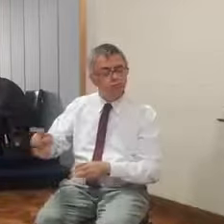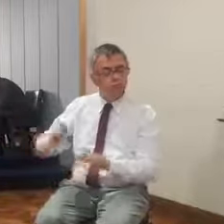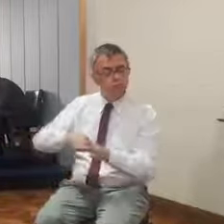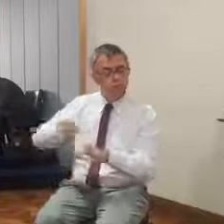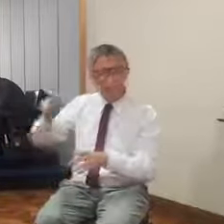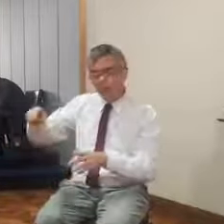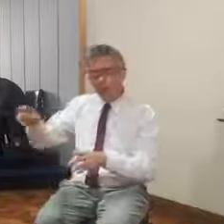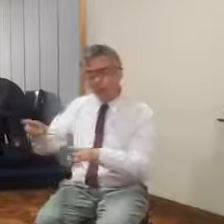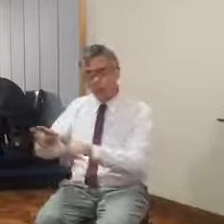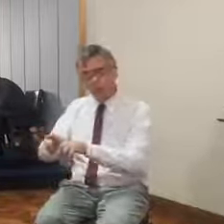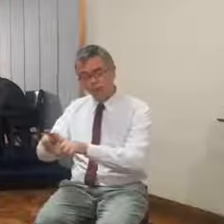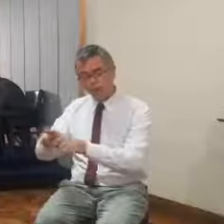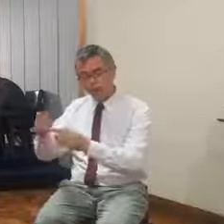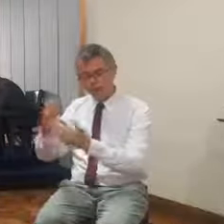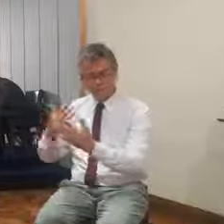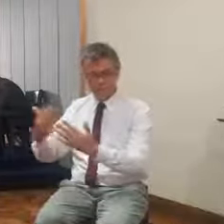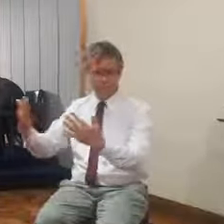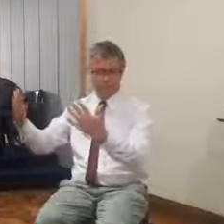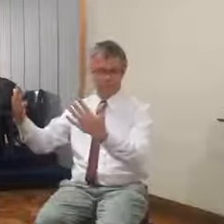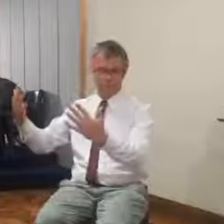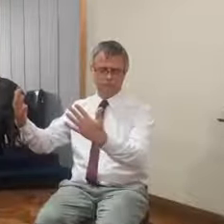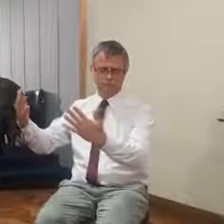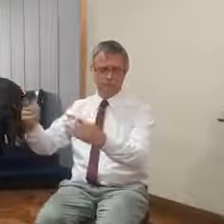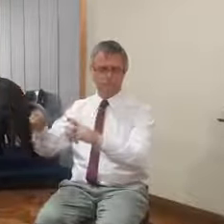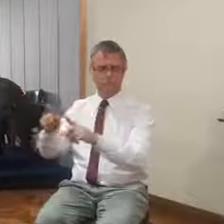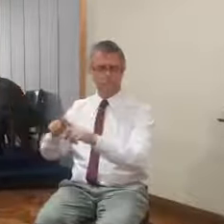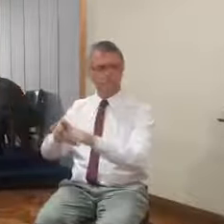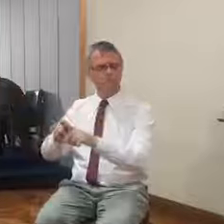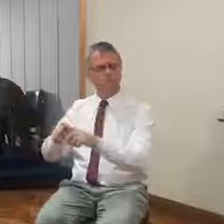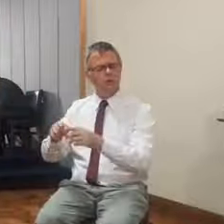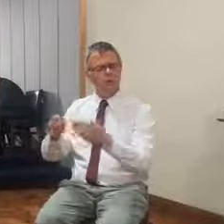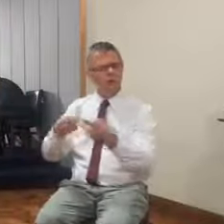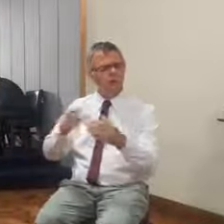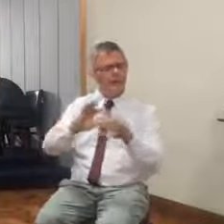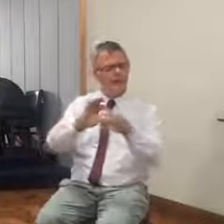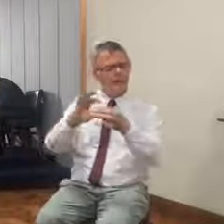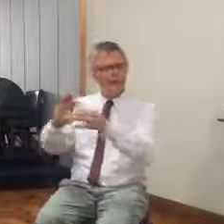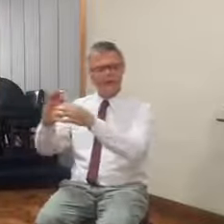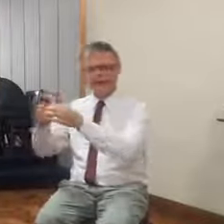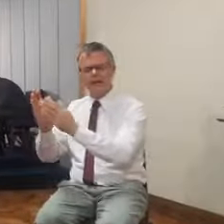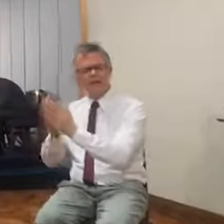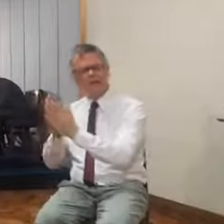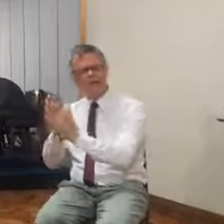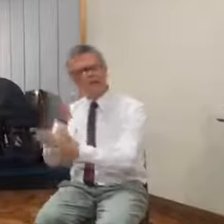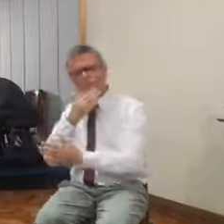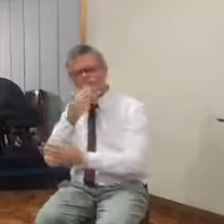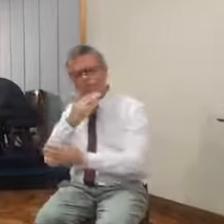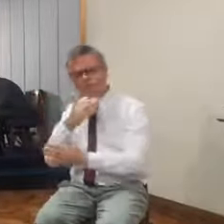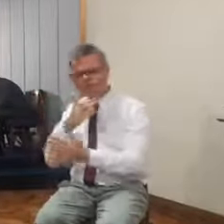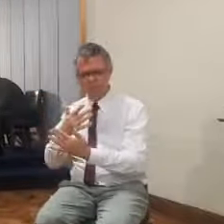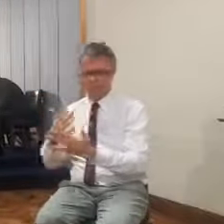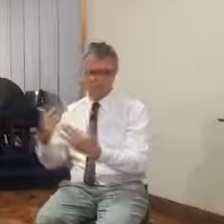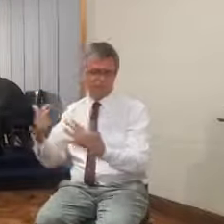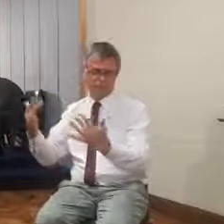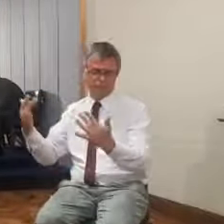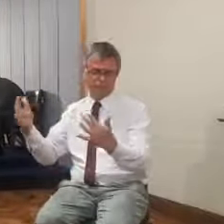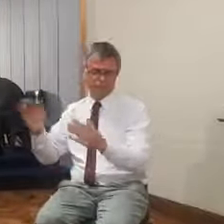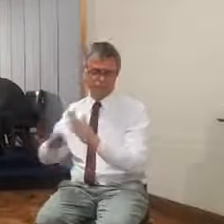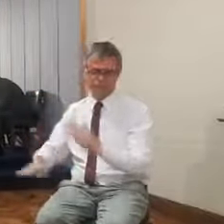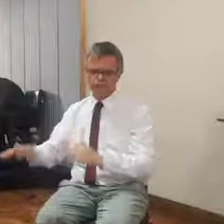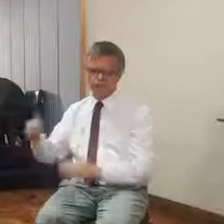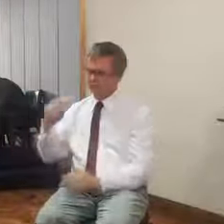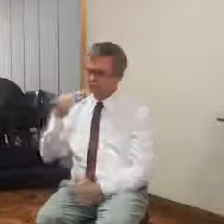centers and in the branch Sunday schools. Oh Lord our God, oh how many things we have to